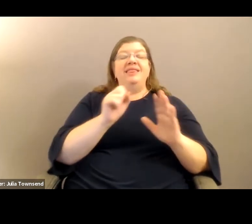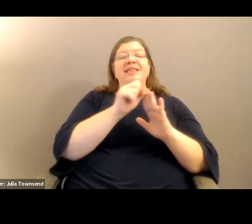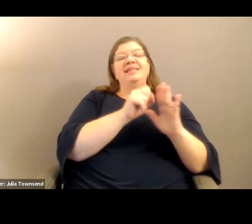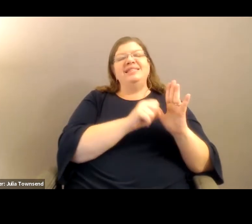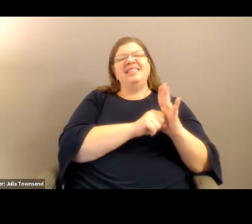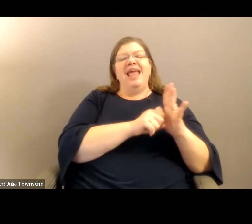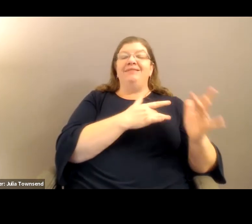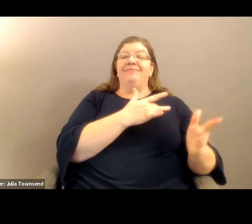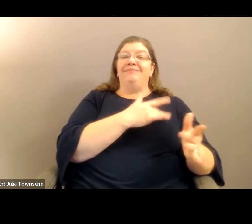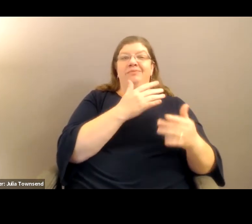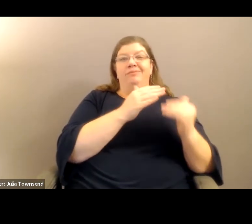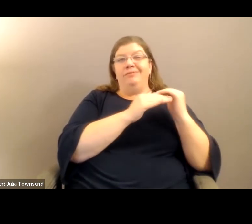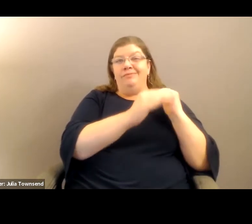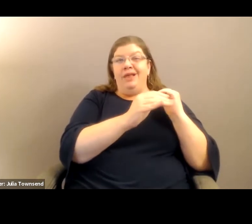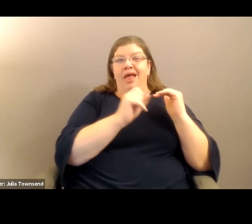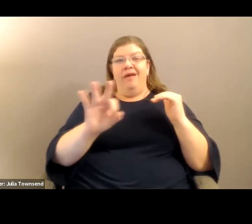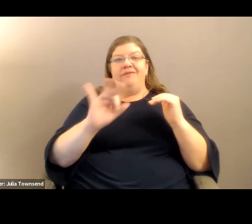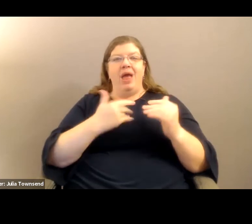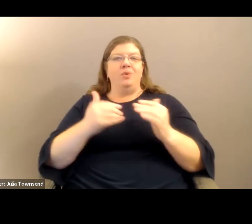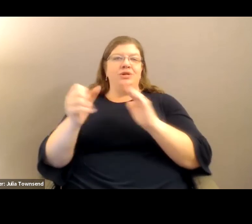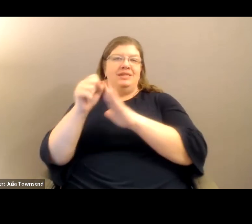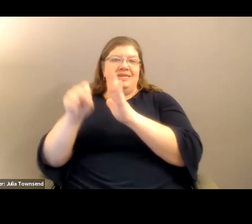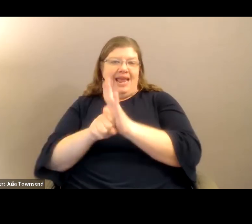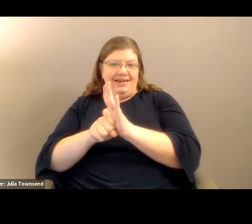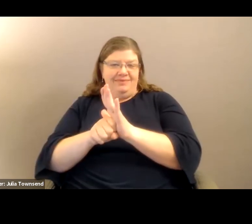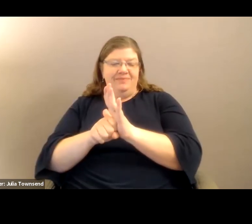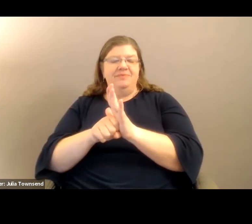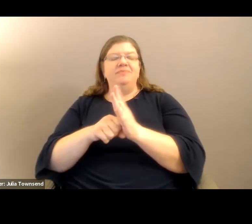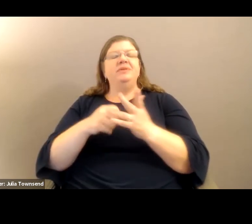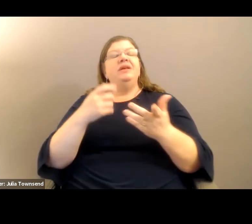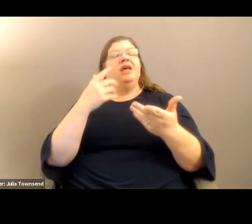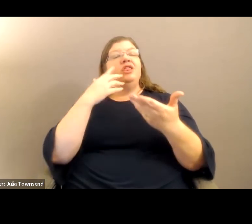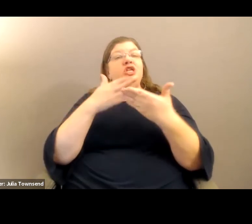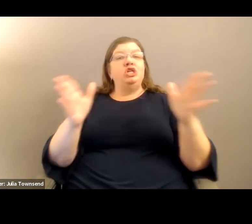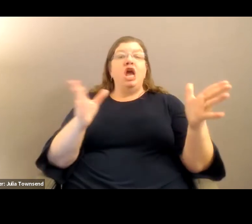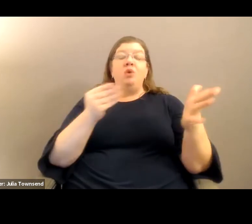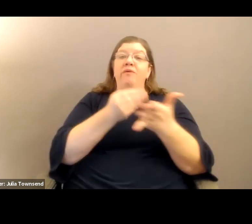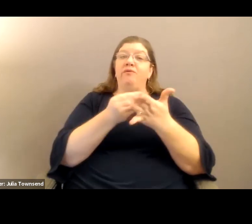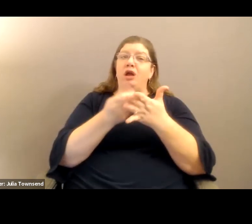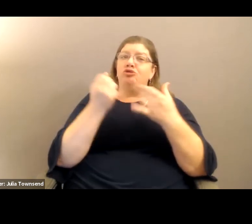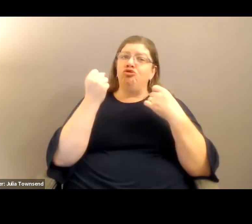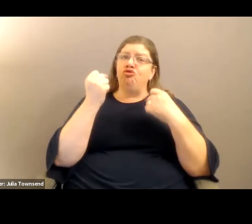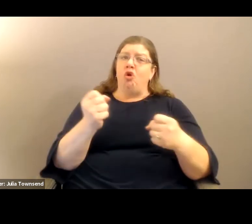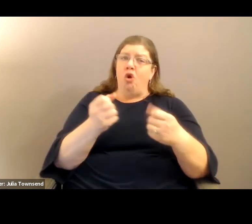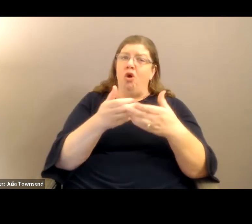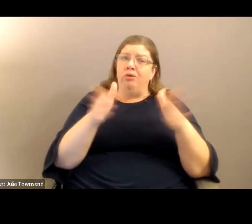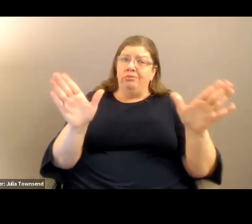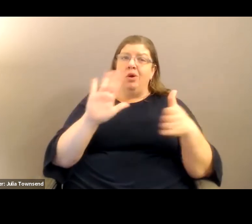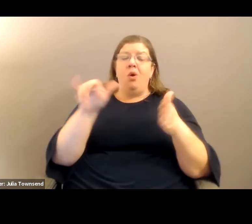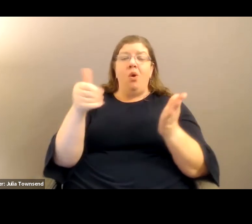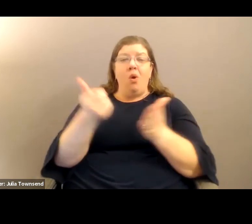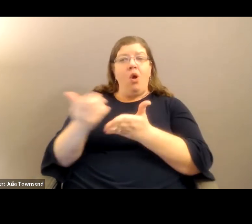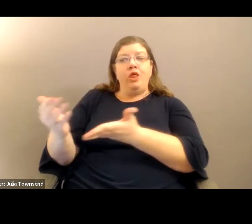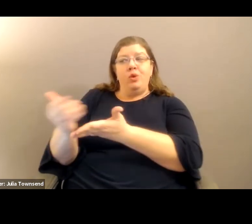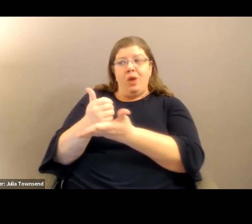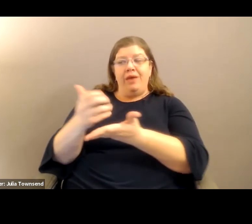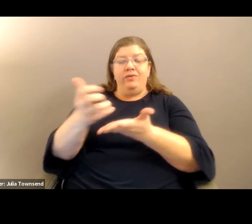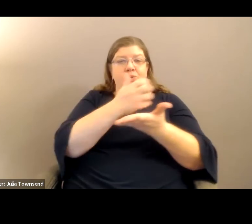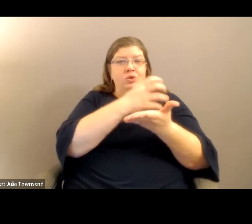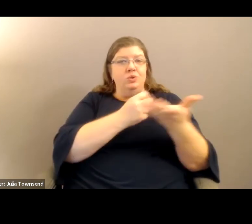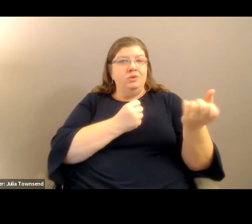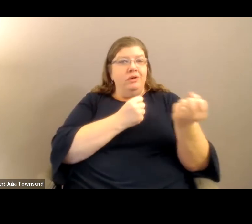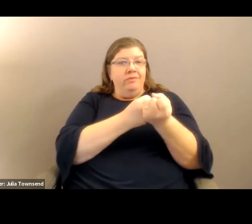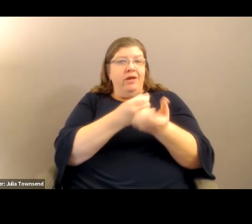Well, the good news is the state's general fund is very strong. all the revenue sources, everything that funds